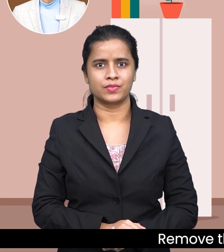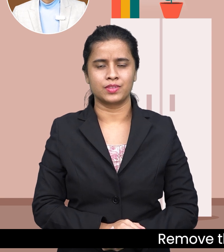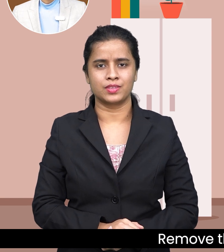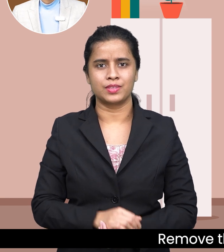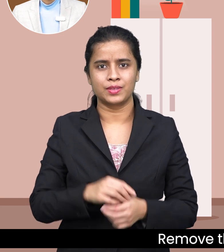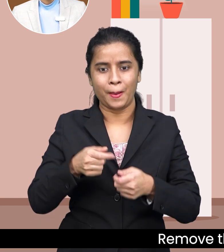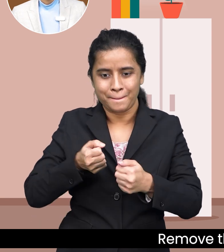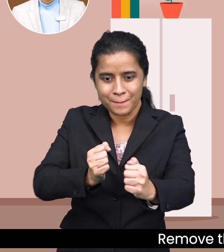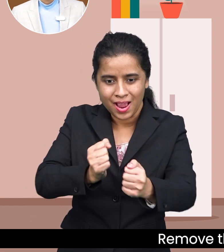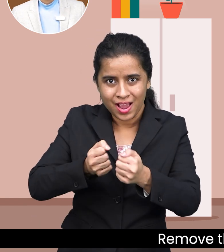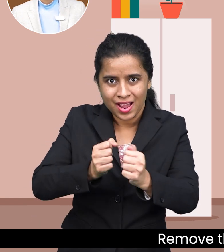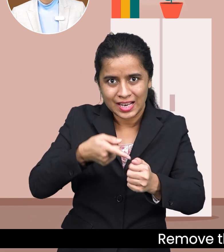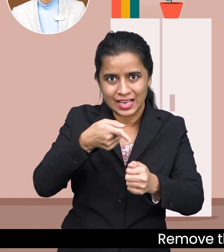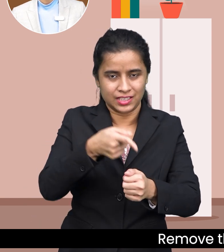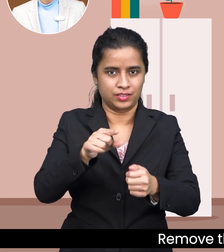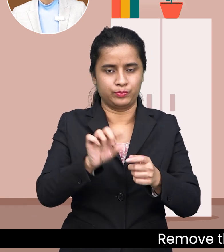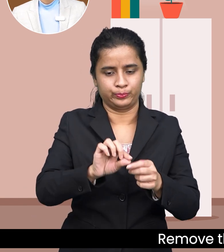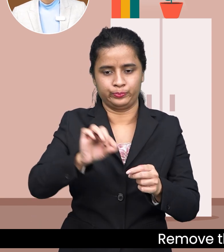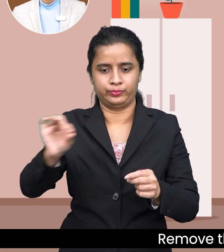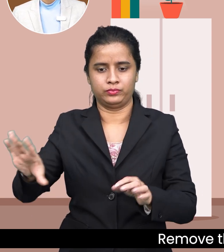Remove the blade from the flame.